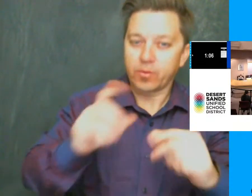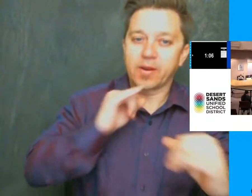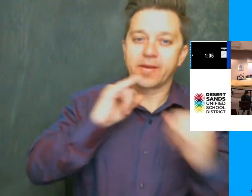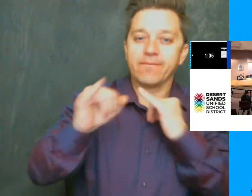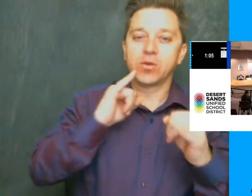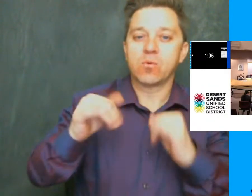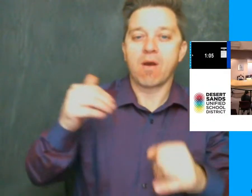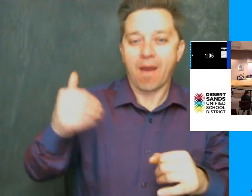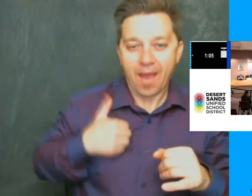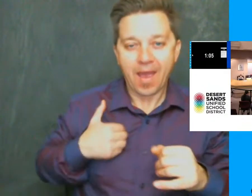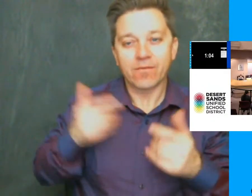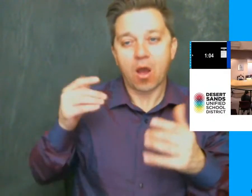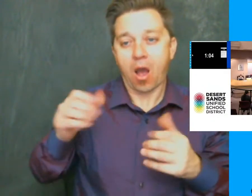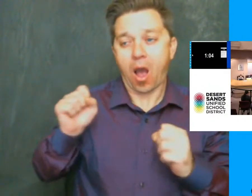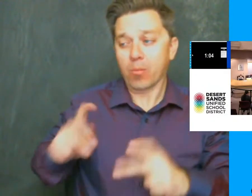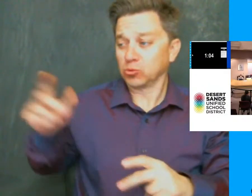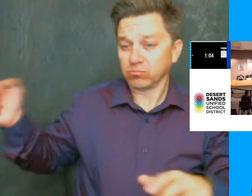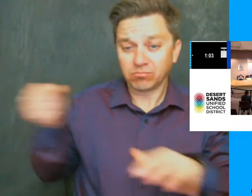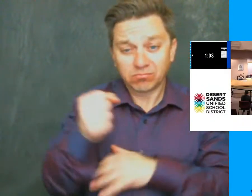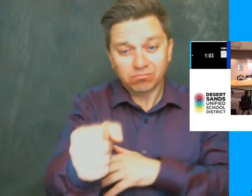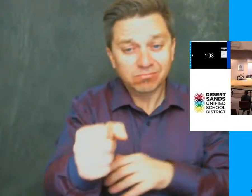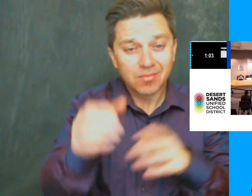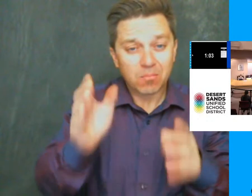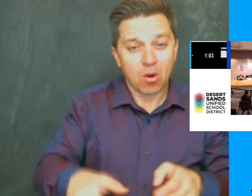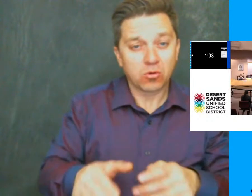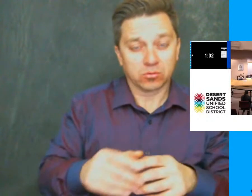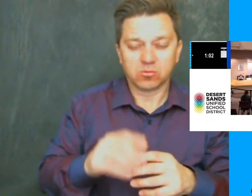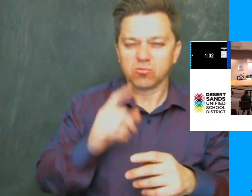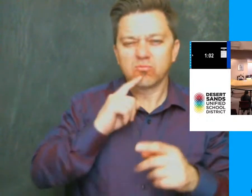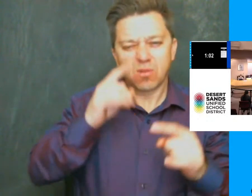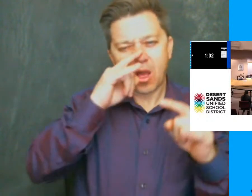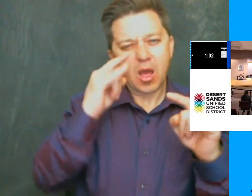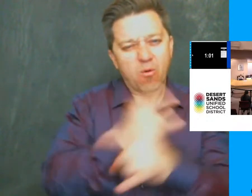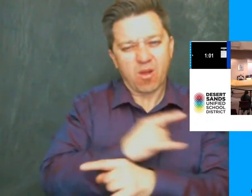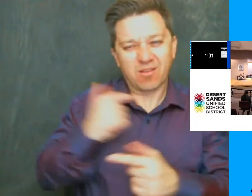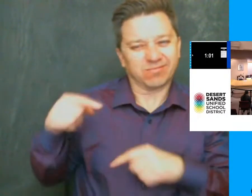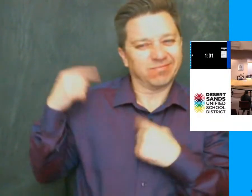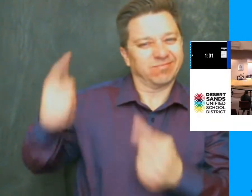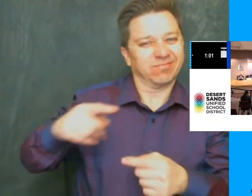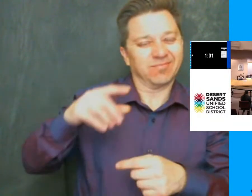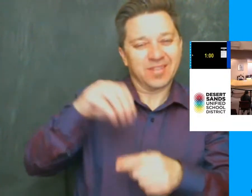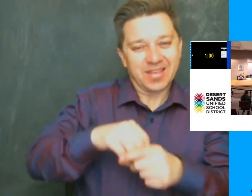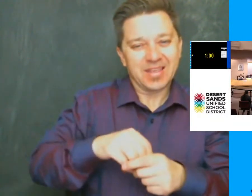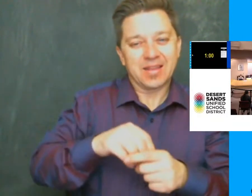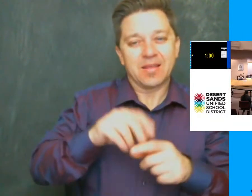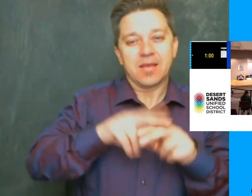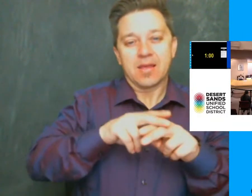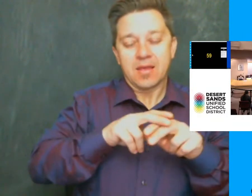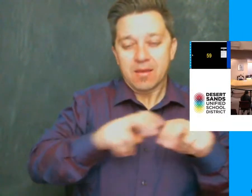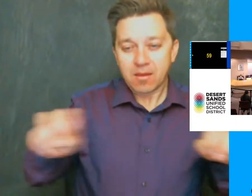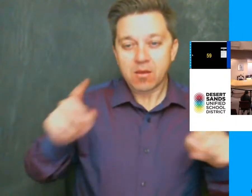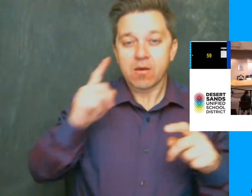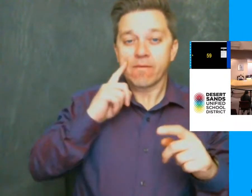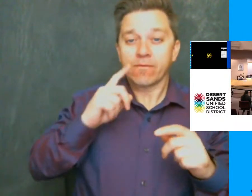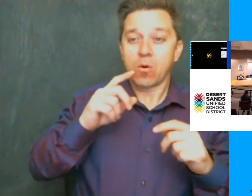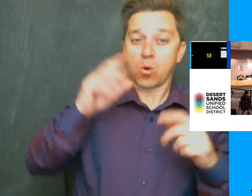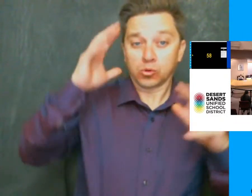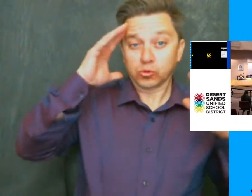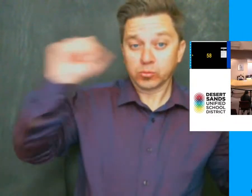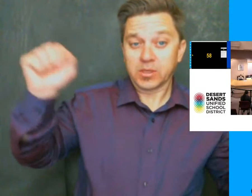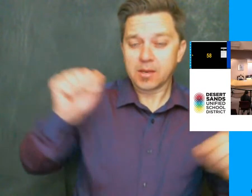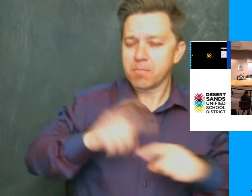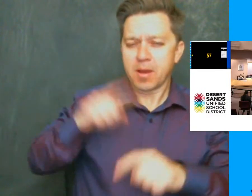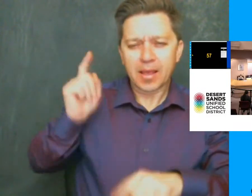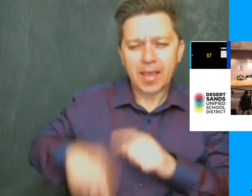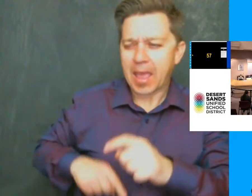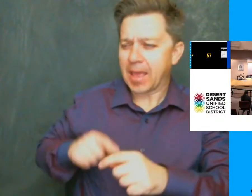a chance to appoint somebody into that process. Ironically enough, we actually have been on most of the interview panels for superintendent, but we can't be on the interview panels for our own people. That